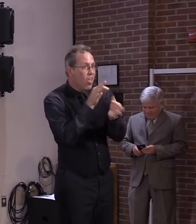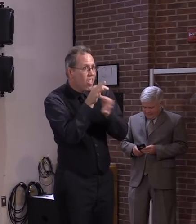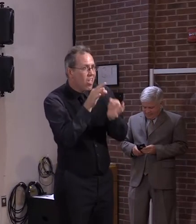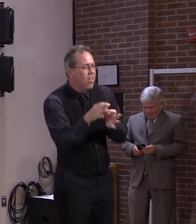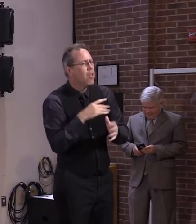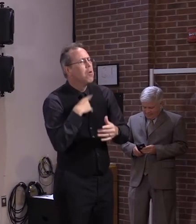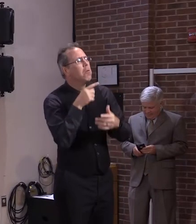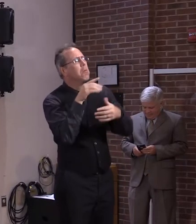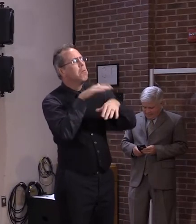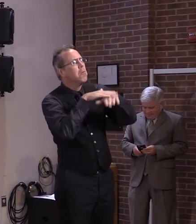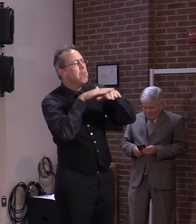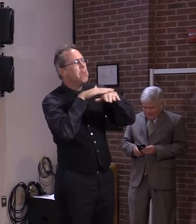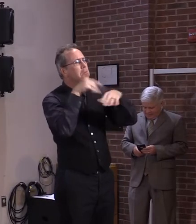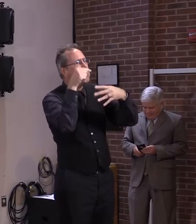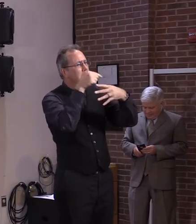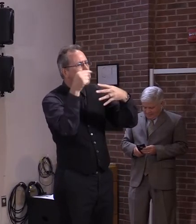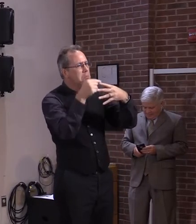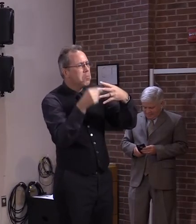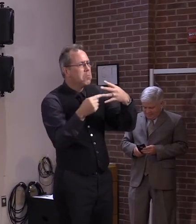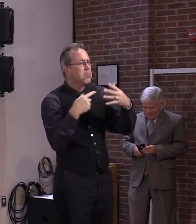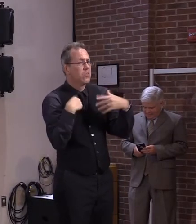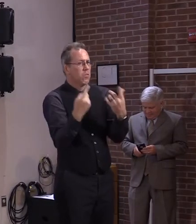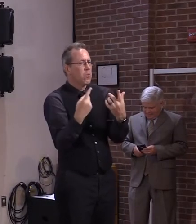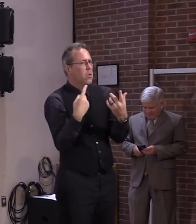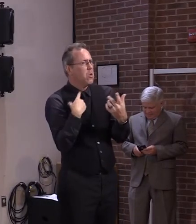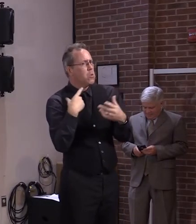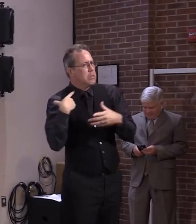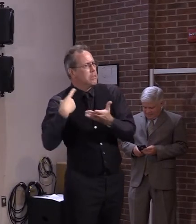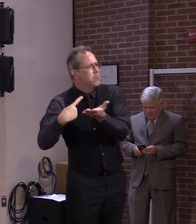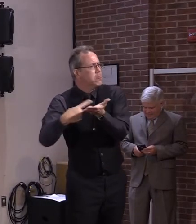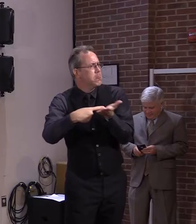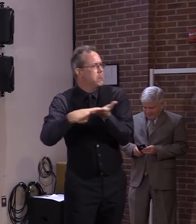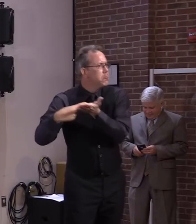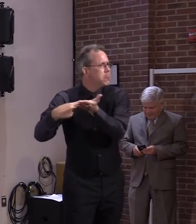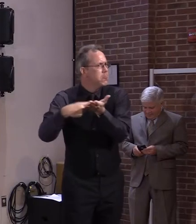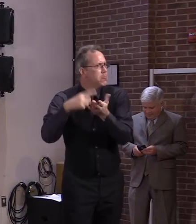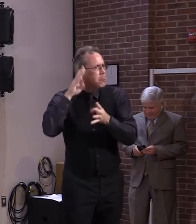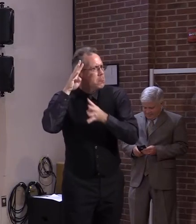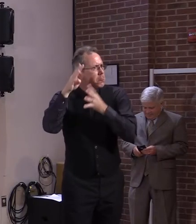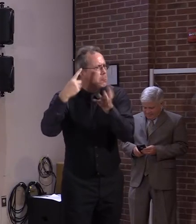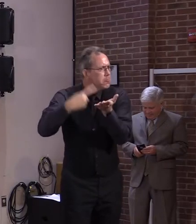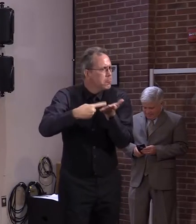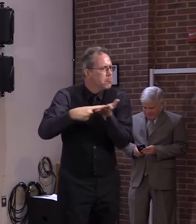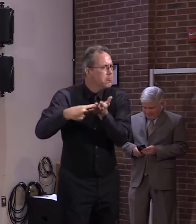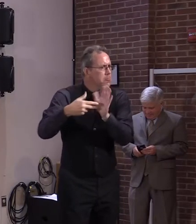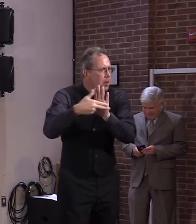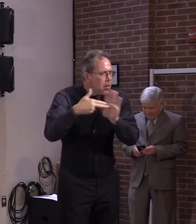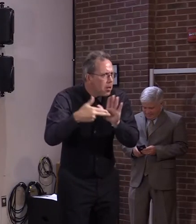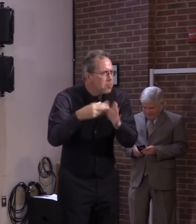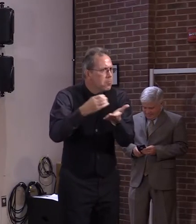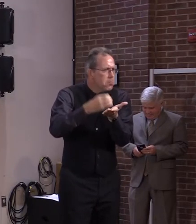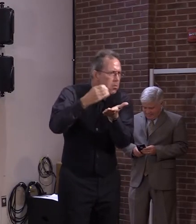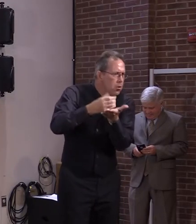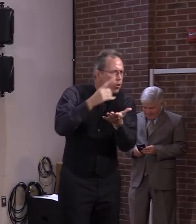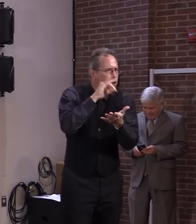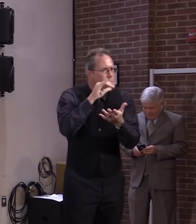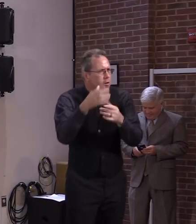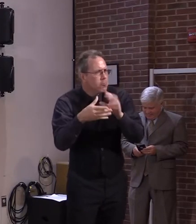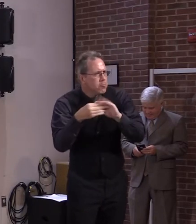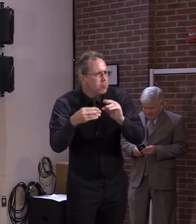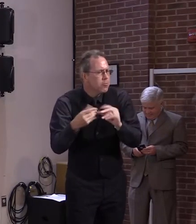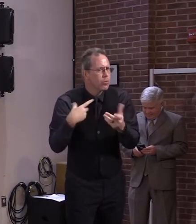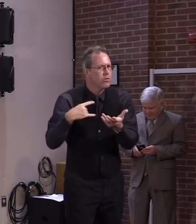through this process, so we have a lot of considerations left that we have to weigh in on. So maybe ask me